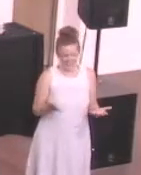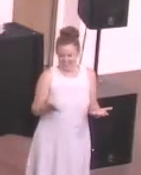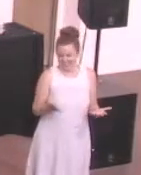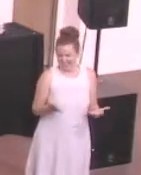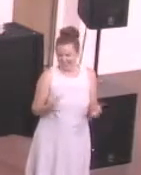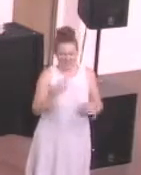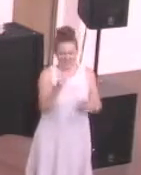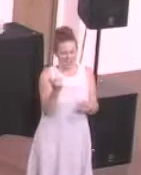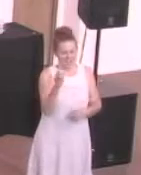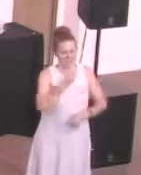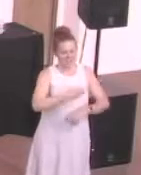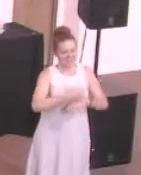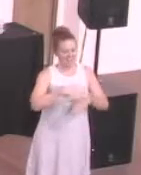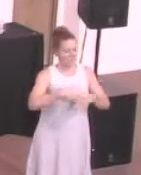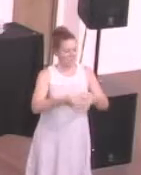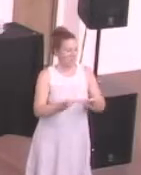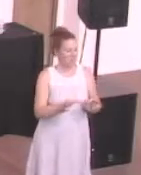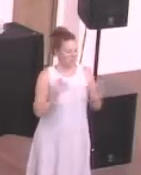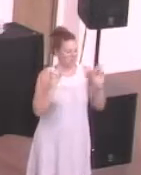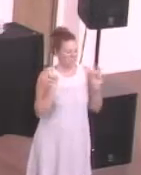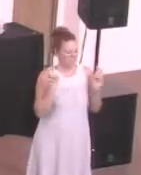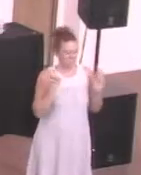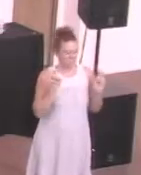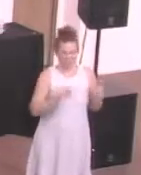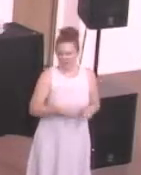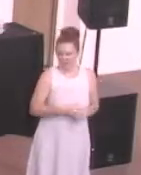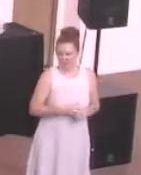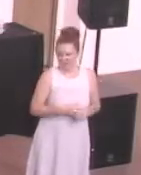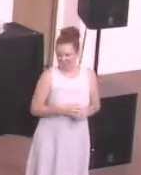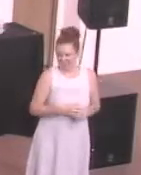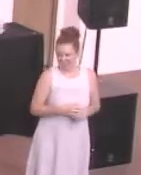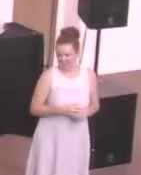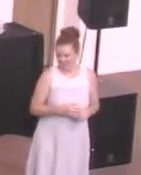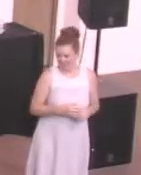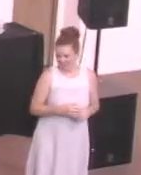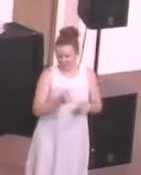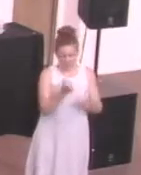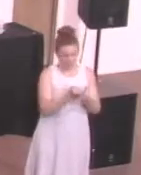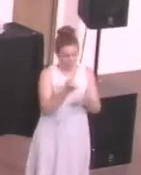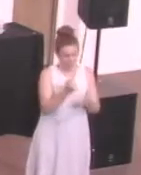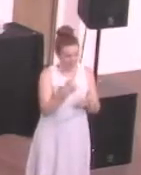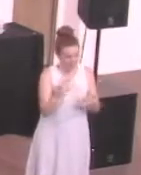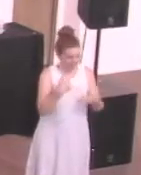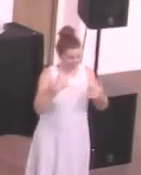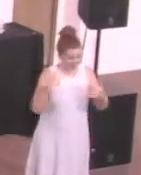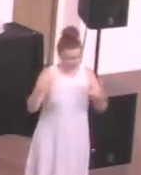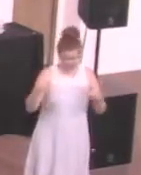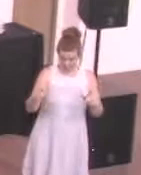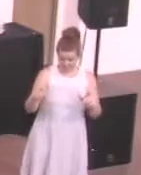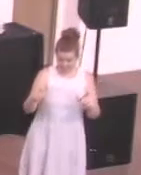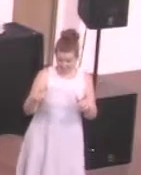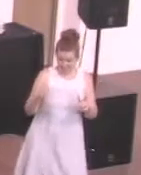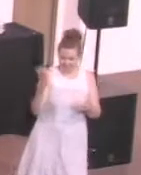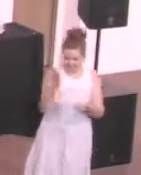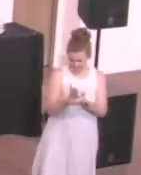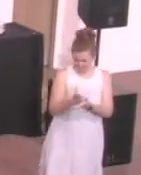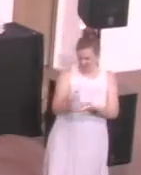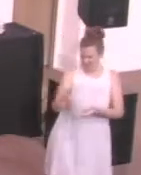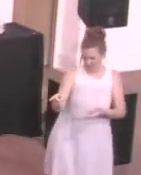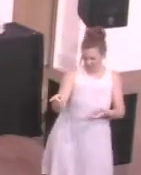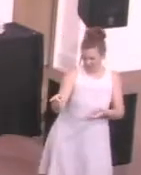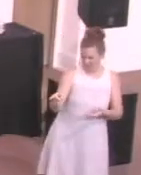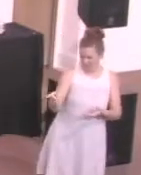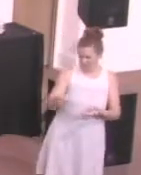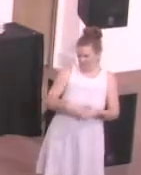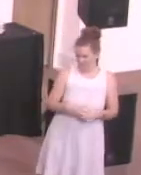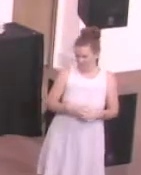the office, huh? Welcome to Children's Ministry. This is fun, you guys. Okay, everyone say, let's hinder him.